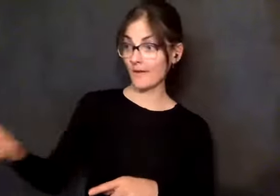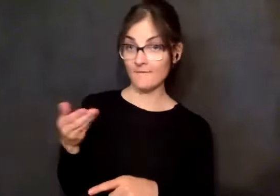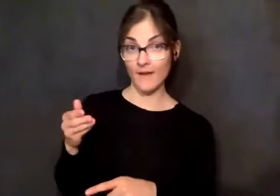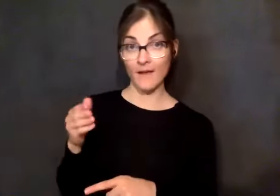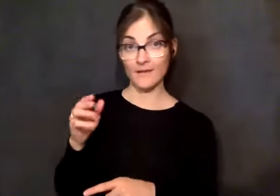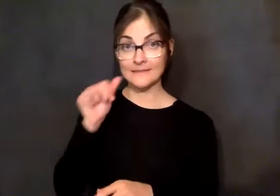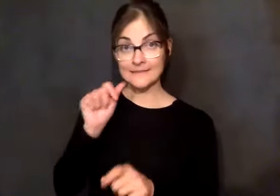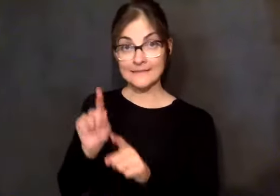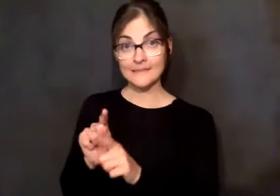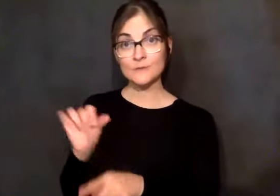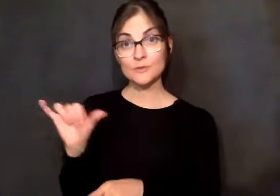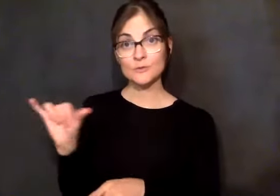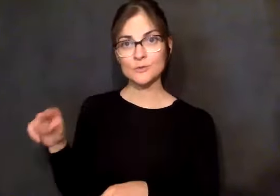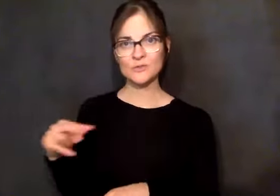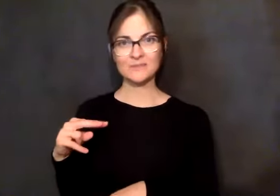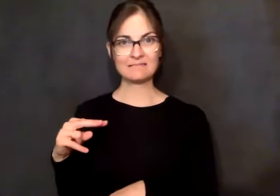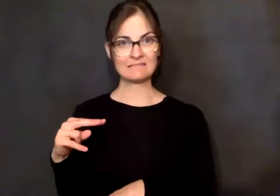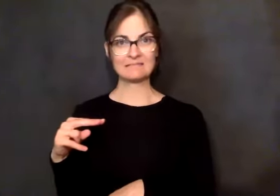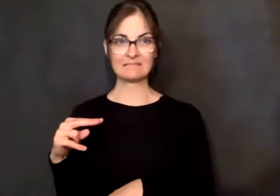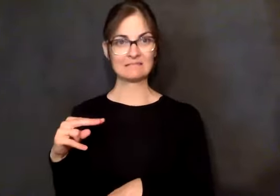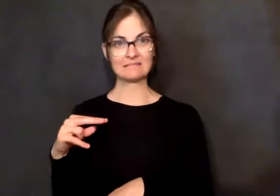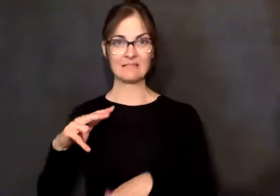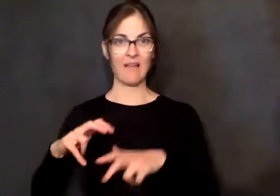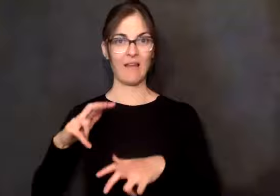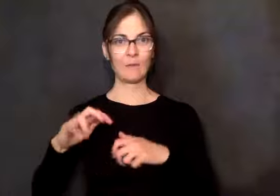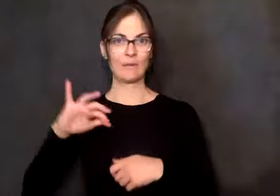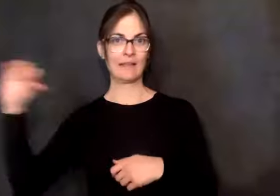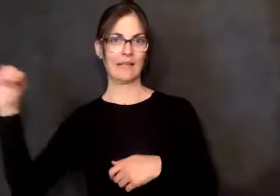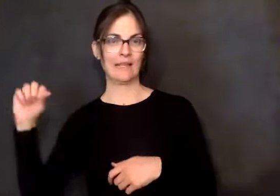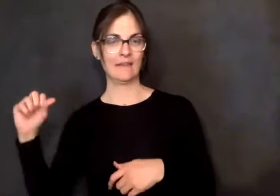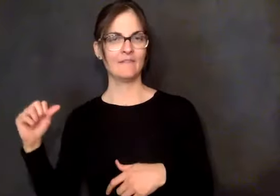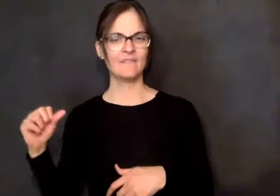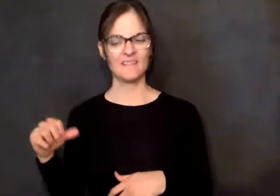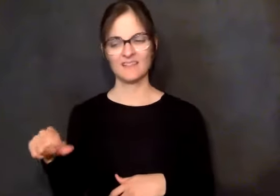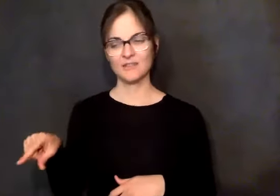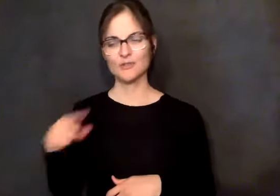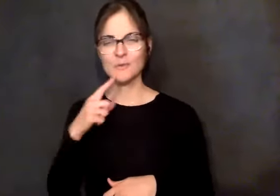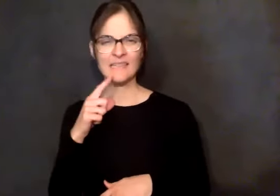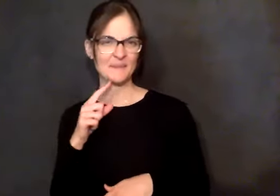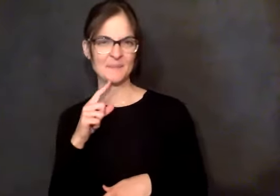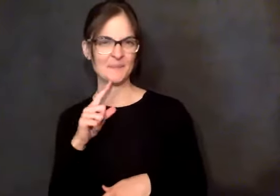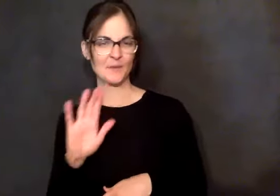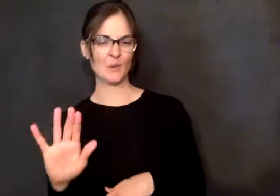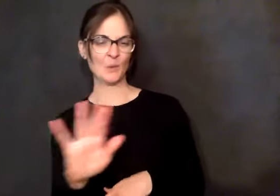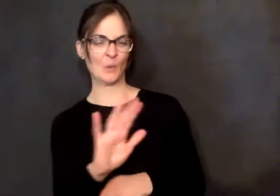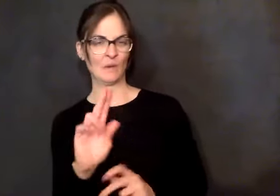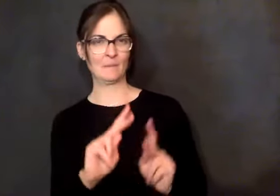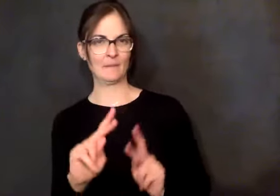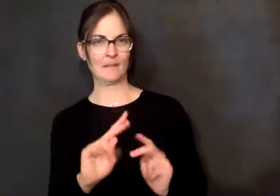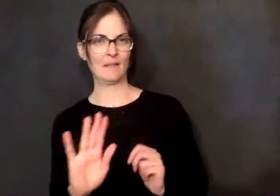and she called them your people. And I said, yes, they are my people. And my mother used to say to me, why do you want to be with one